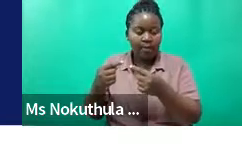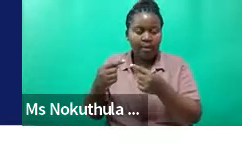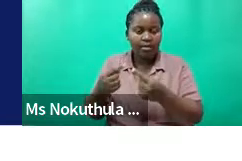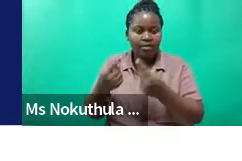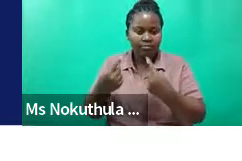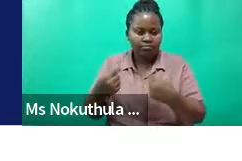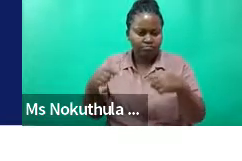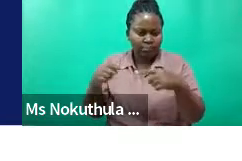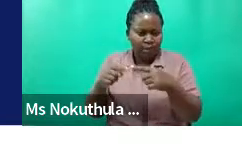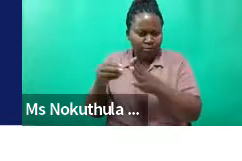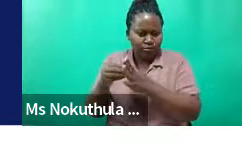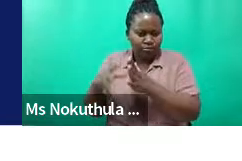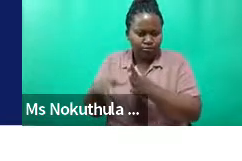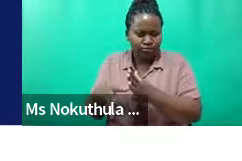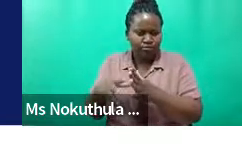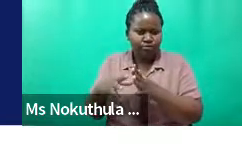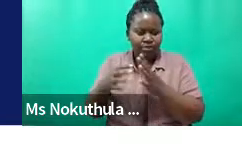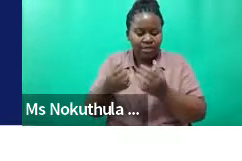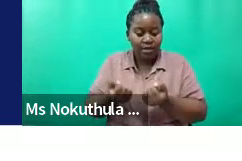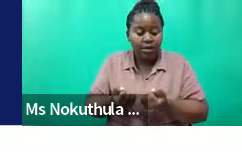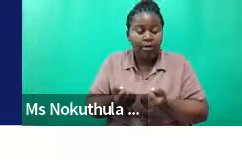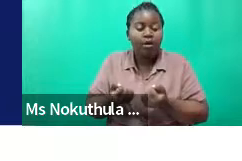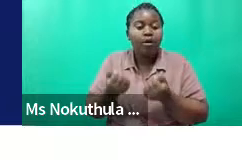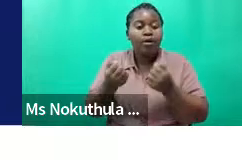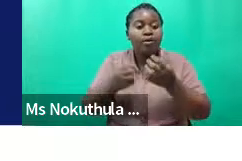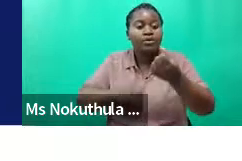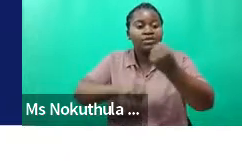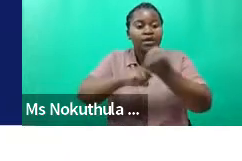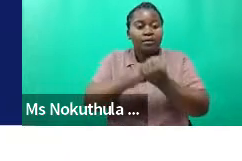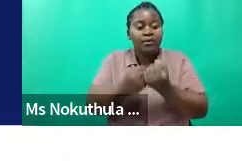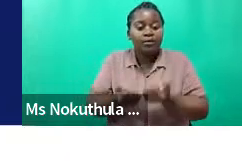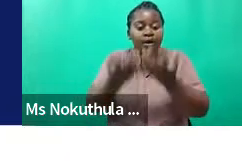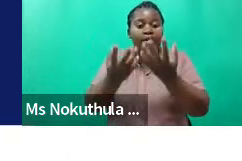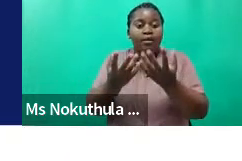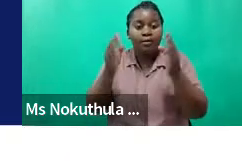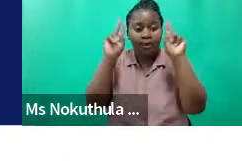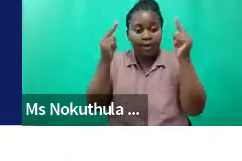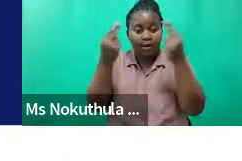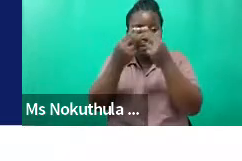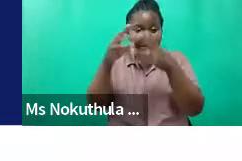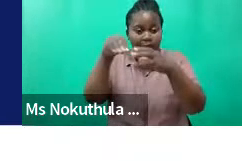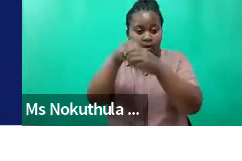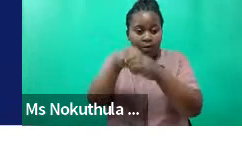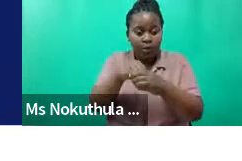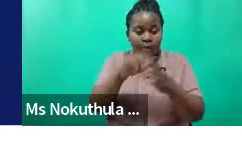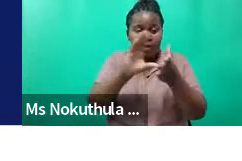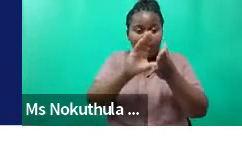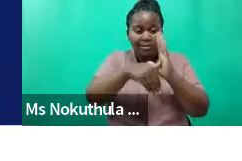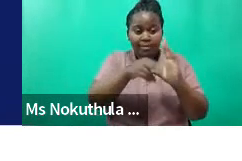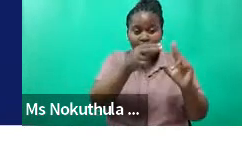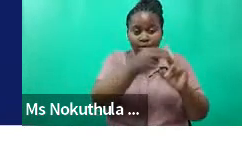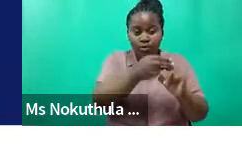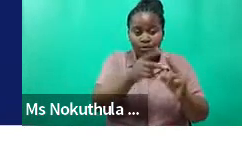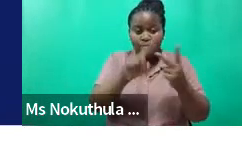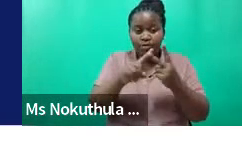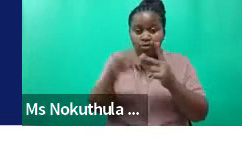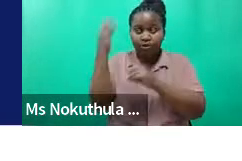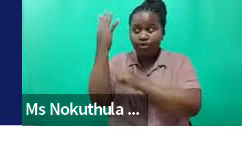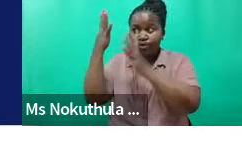The support provided by universities, including disability units, the lecturers through our